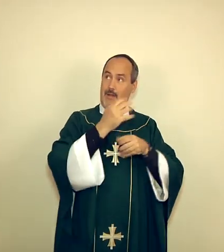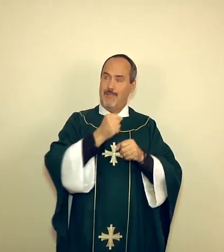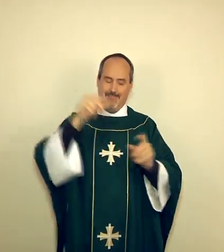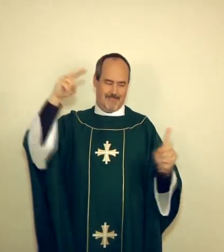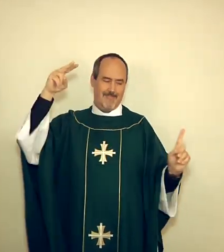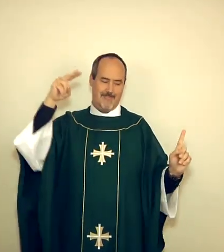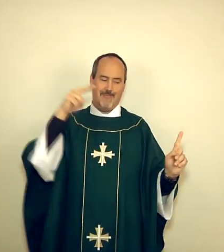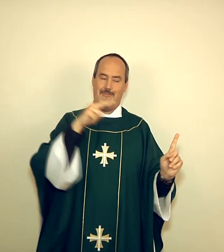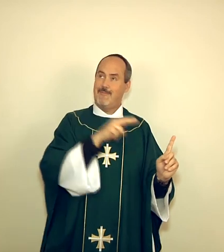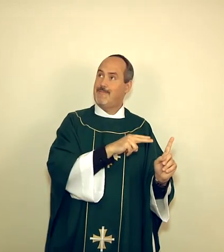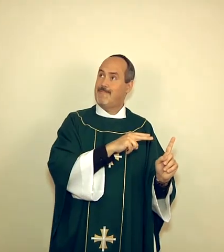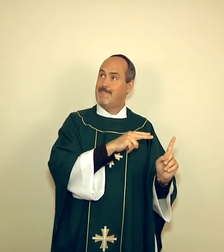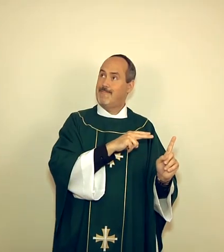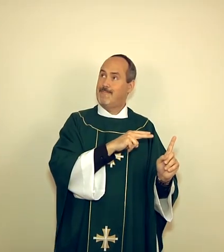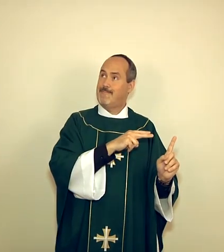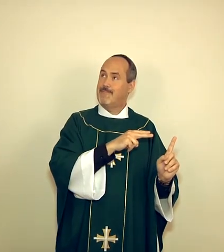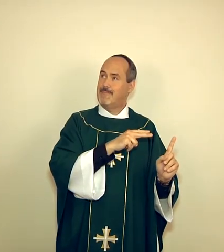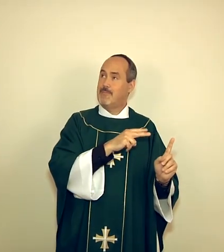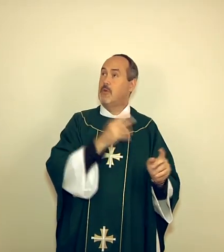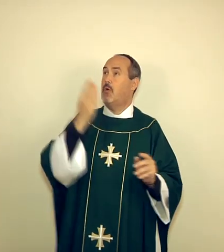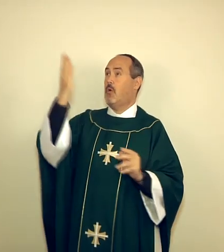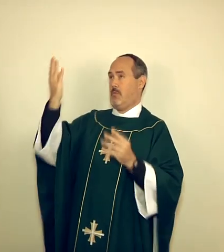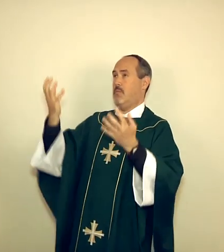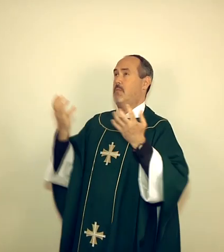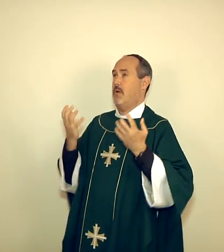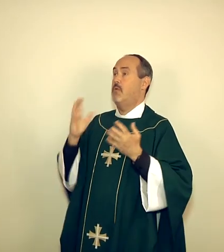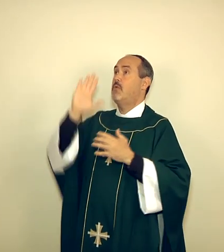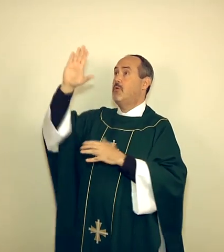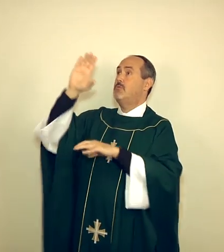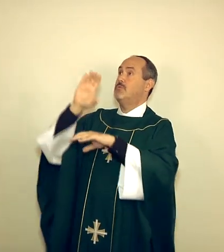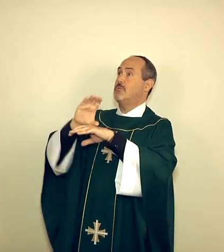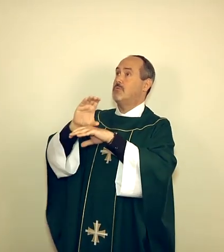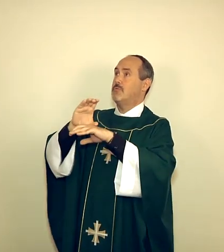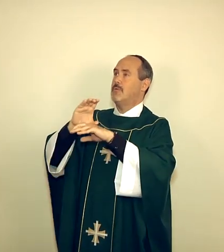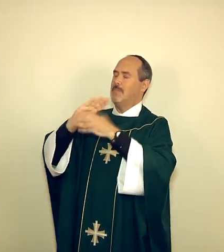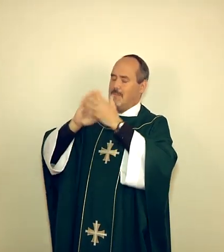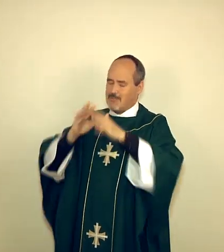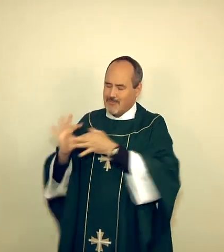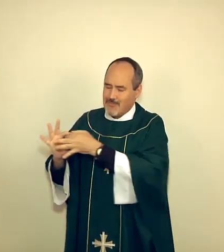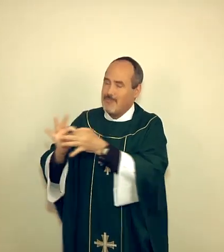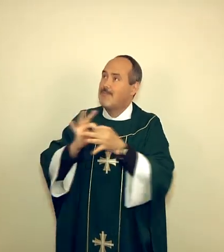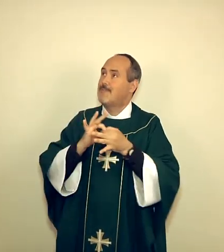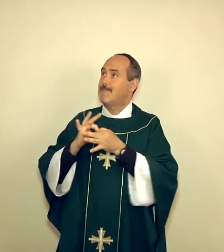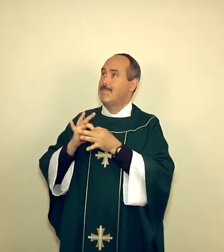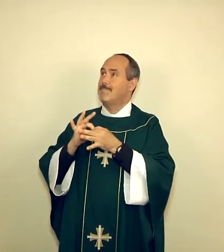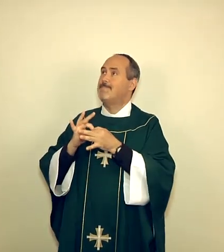but on the faith of your church, and graciously grant her peace and